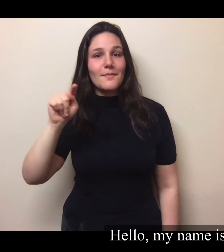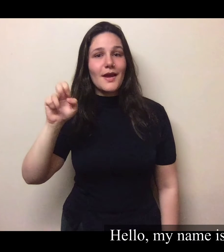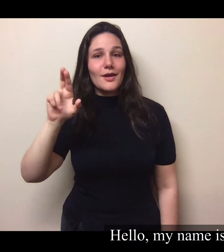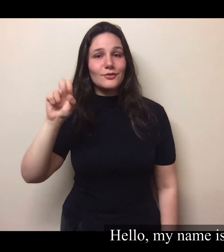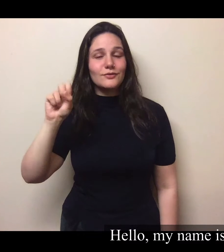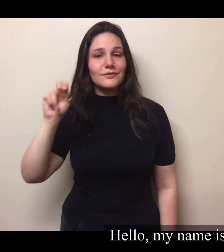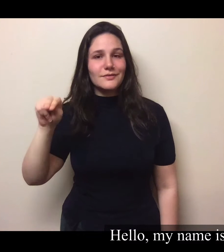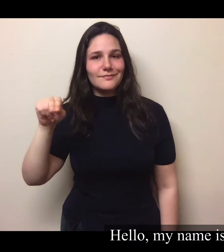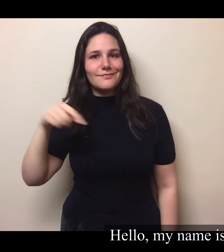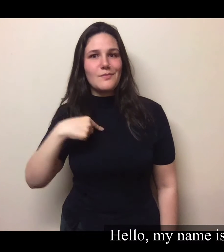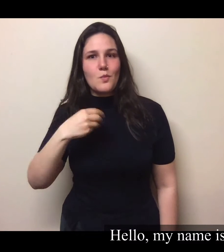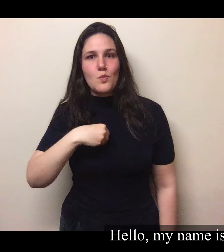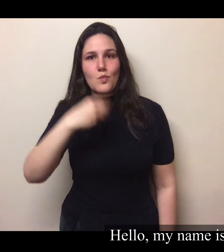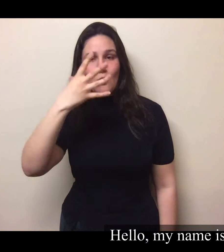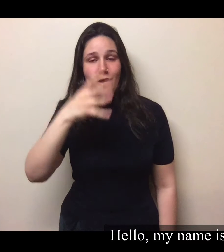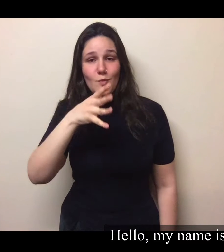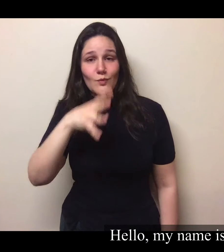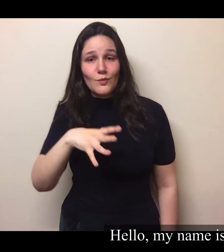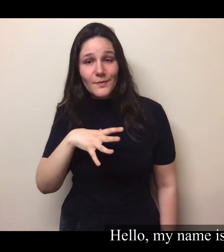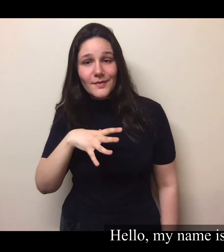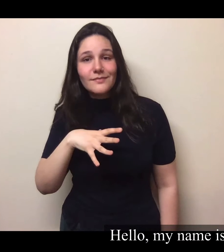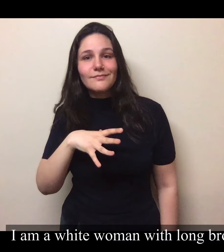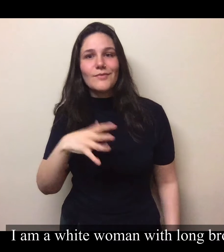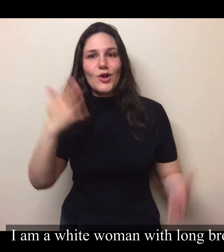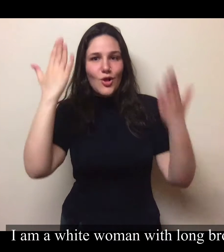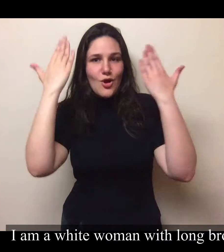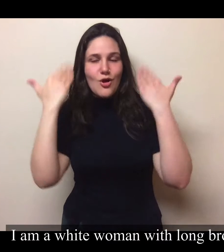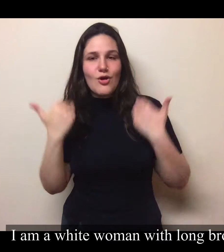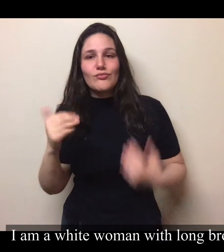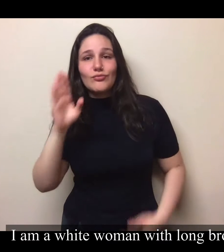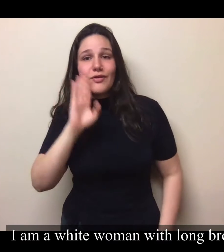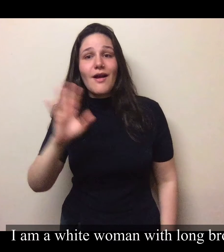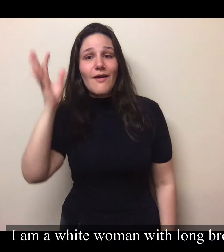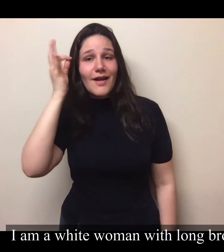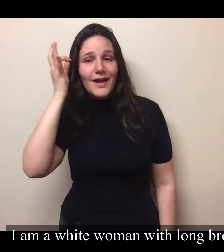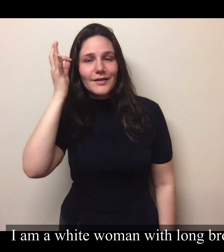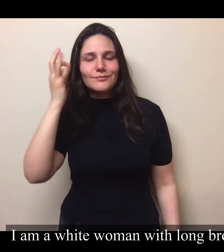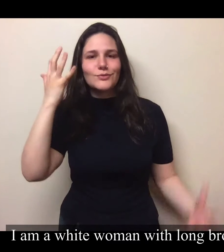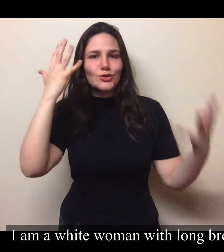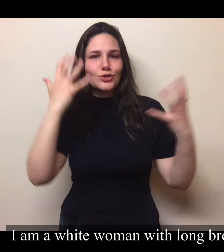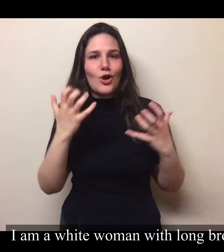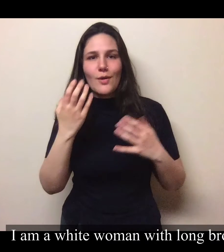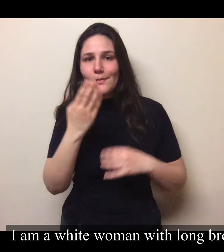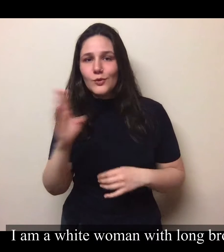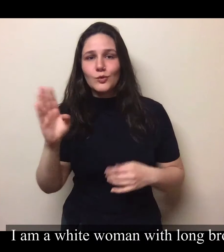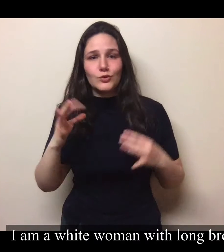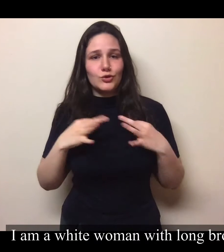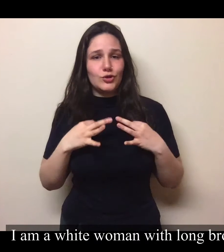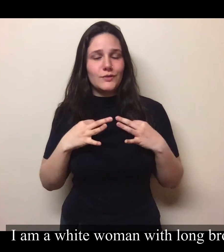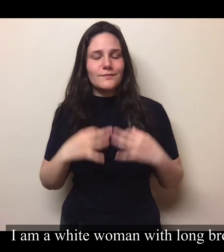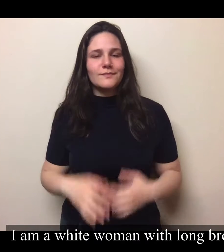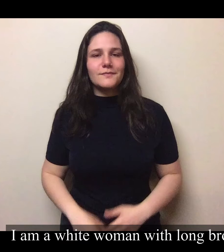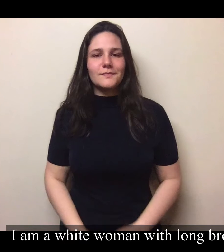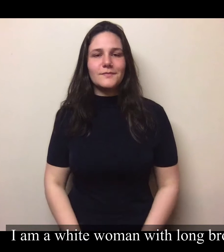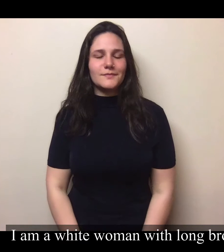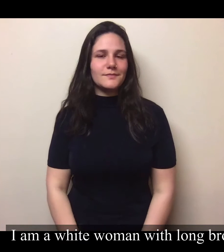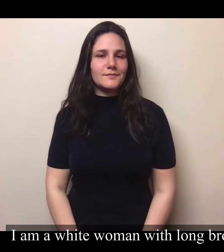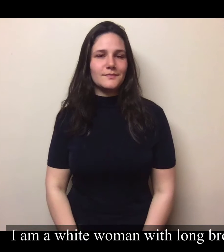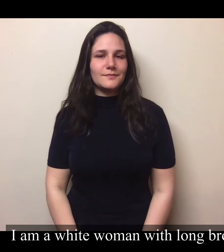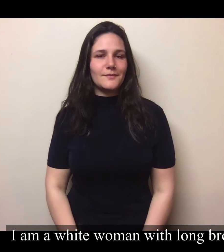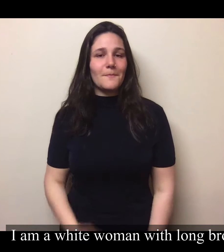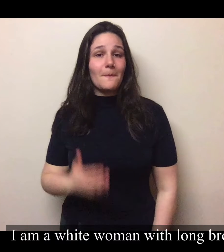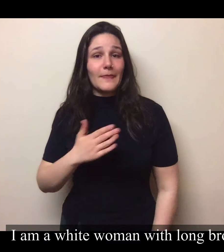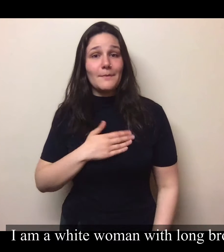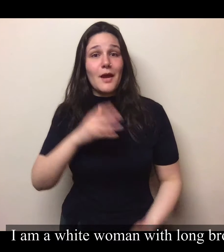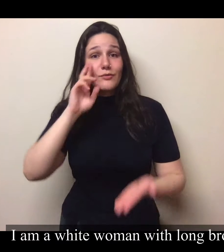Hello, my name is Samara Patterson. I'm a white woman with long brown hair wearing a dark blue